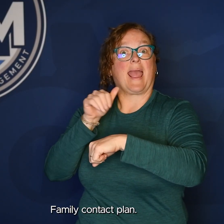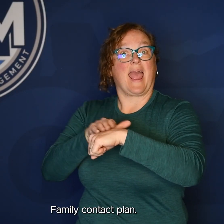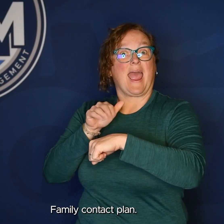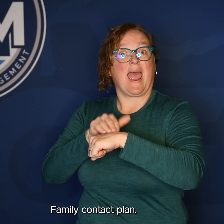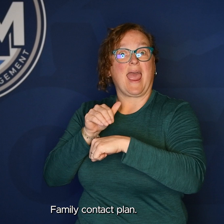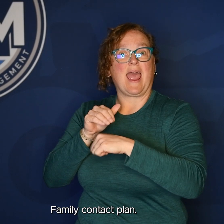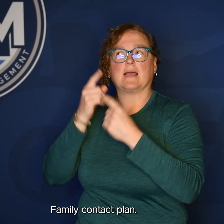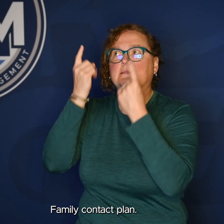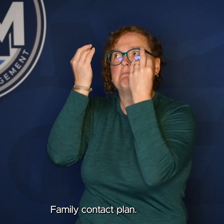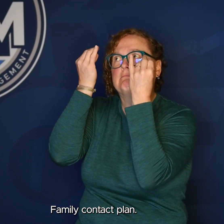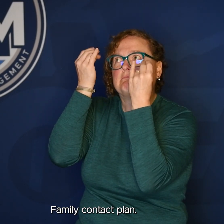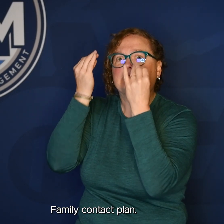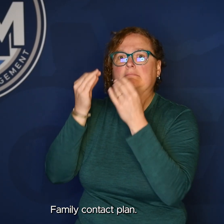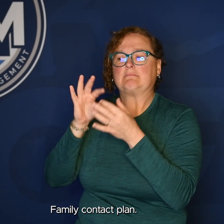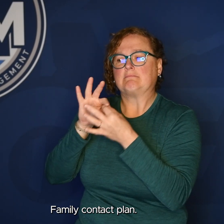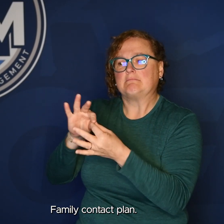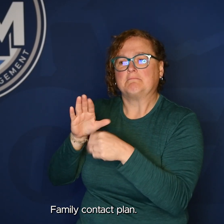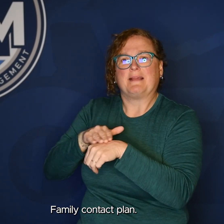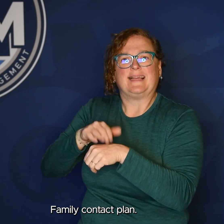Family contact plan.